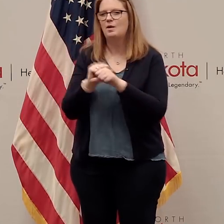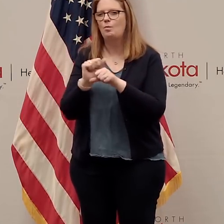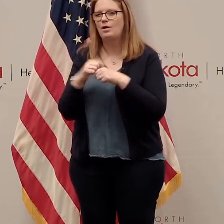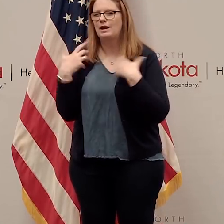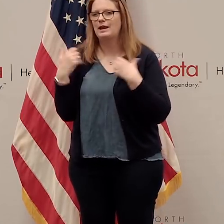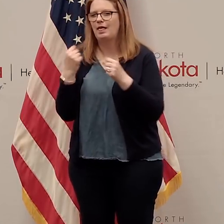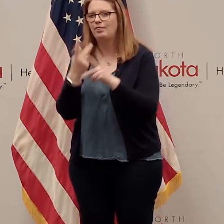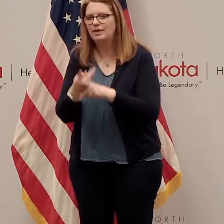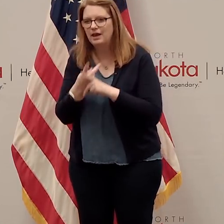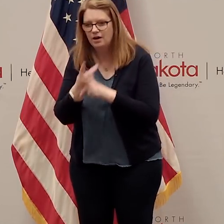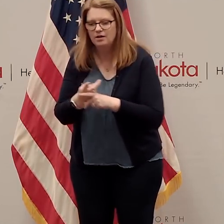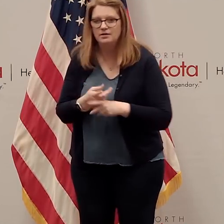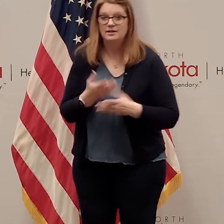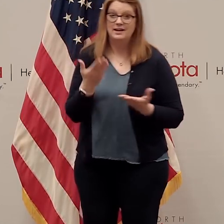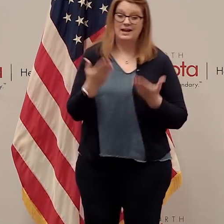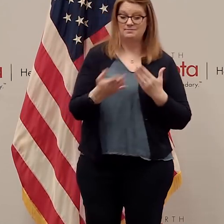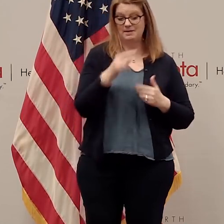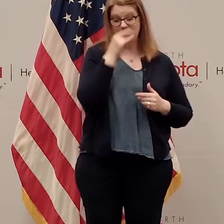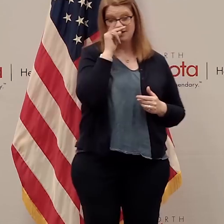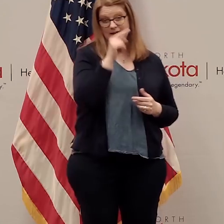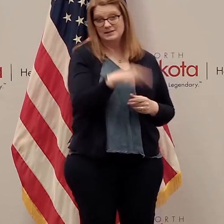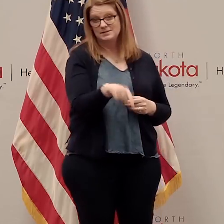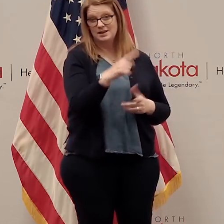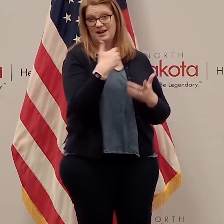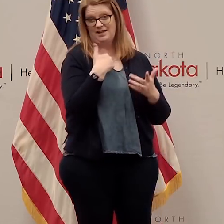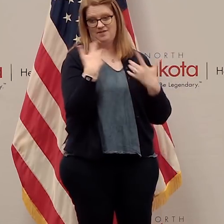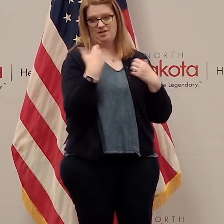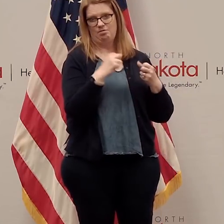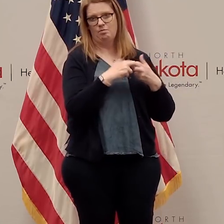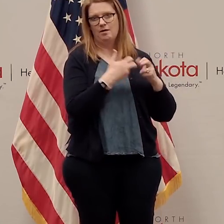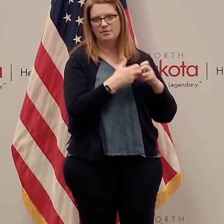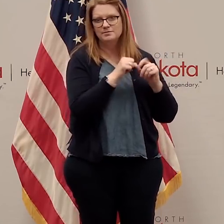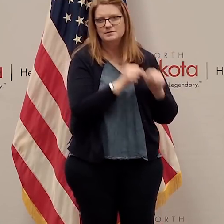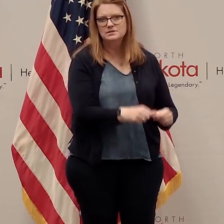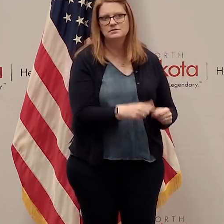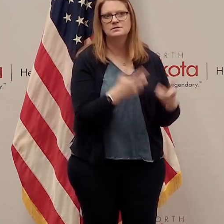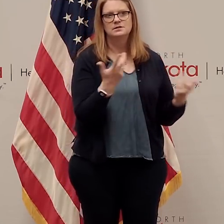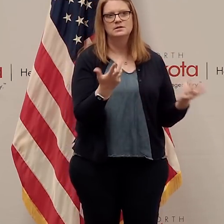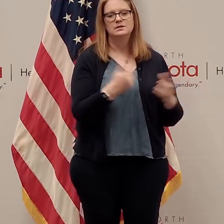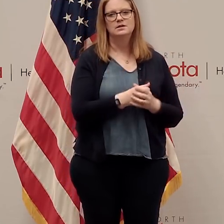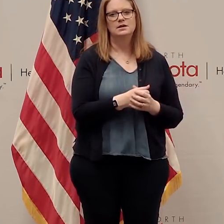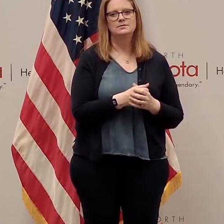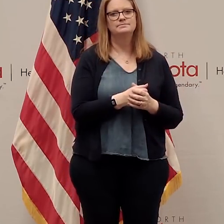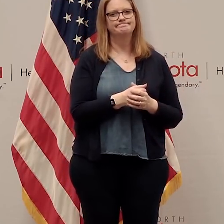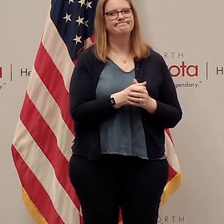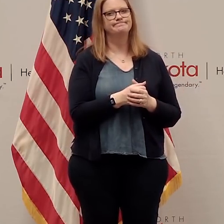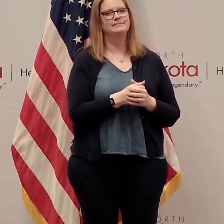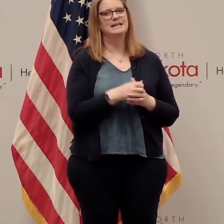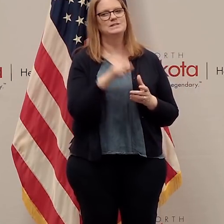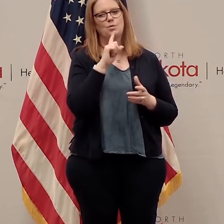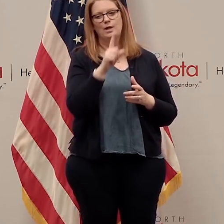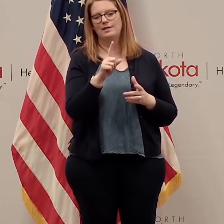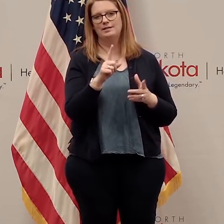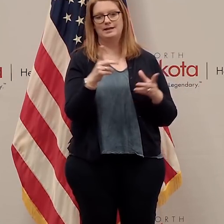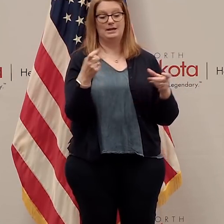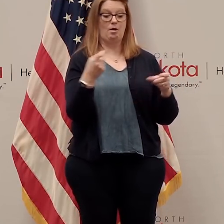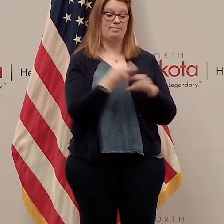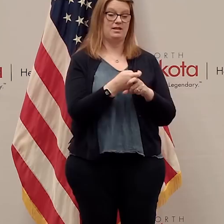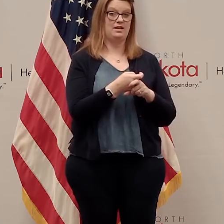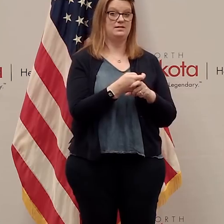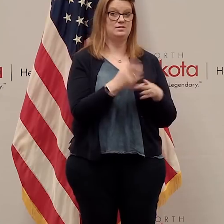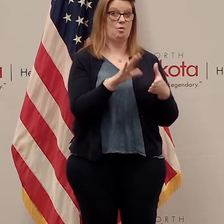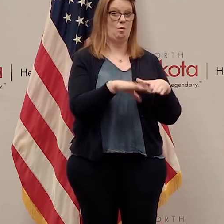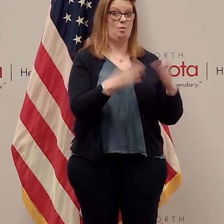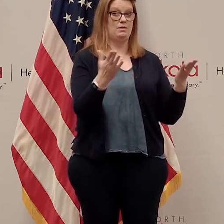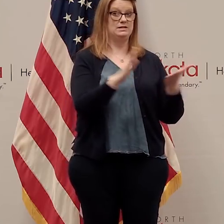by age or underlying health, and we've also got kids that have got underlying health conditions. So it's a really complicated thing, and I think that